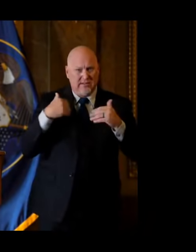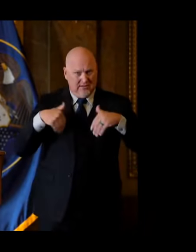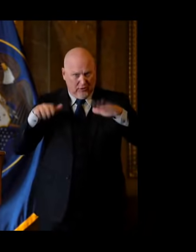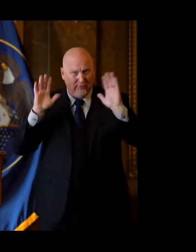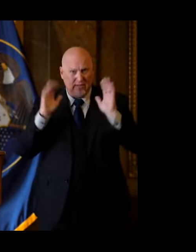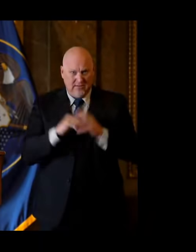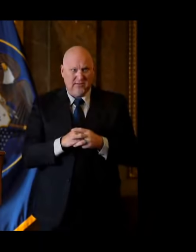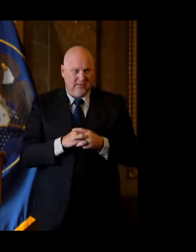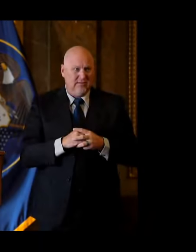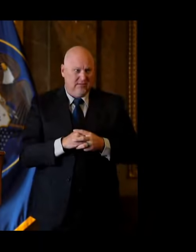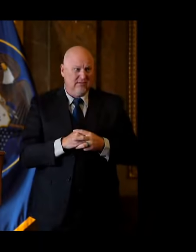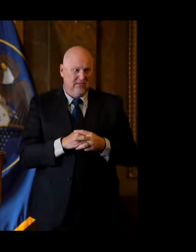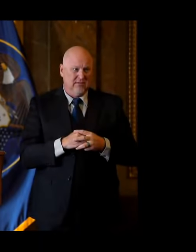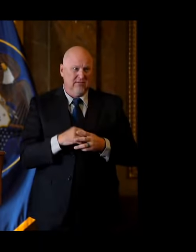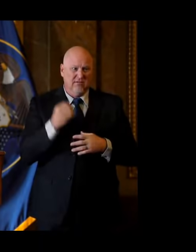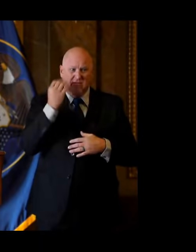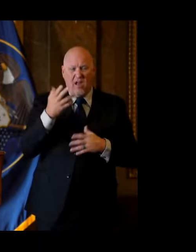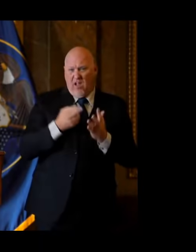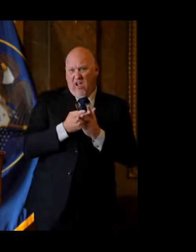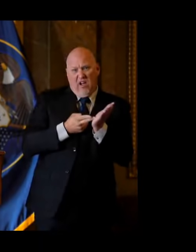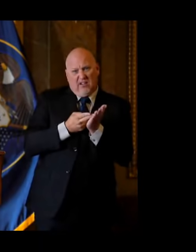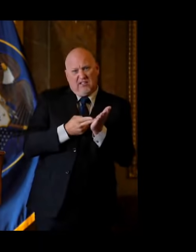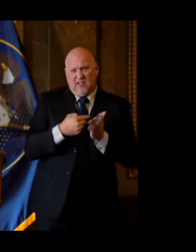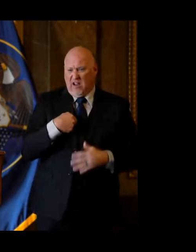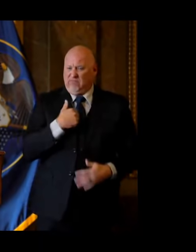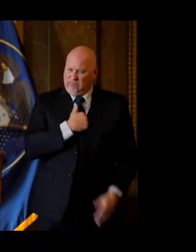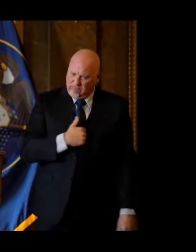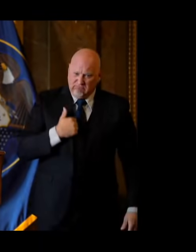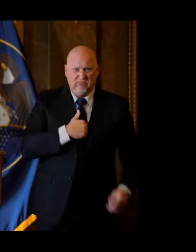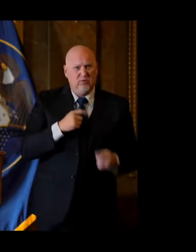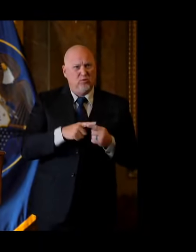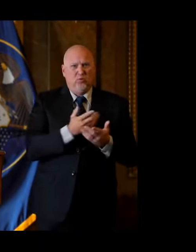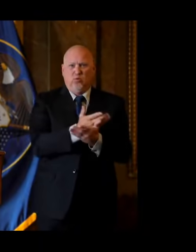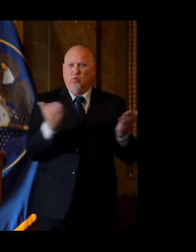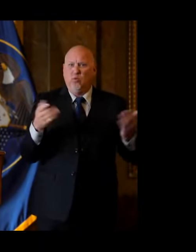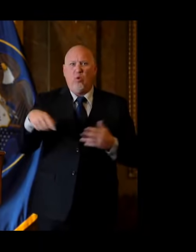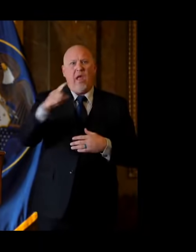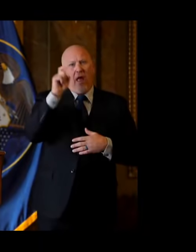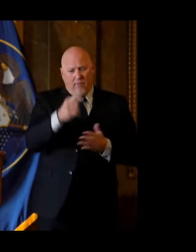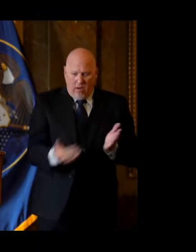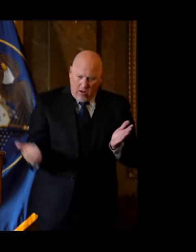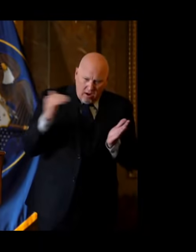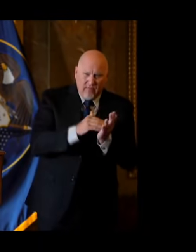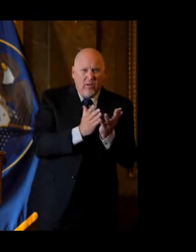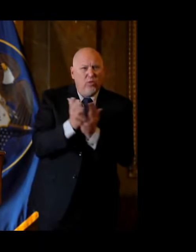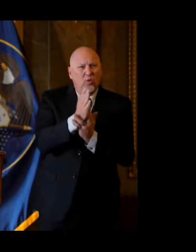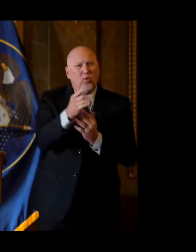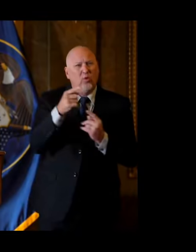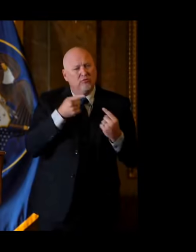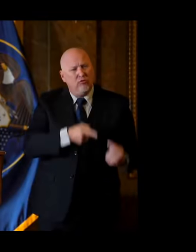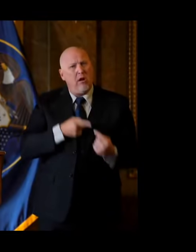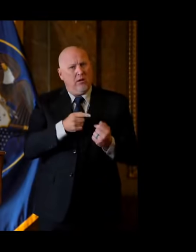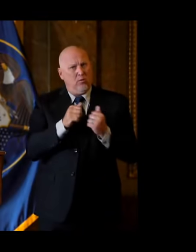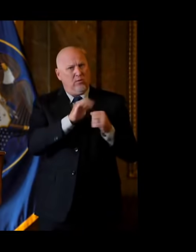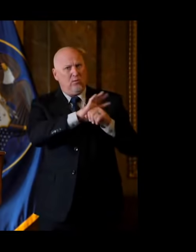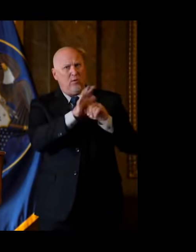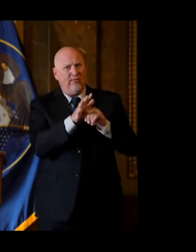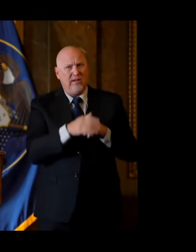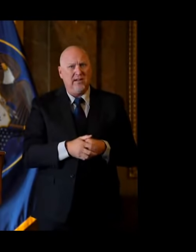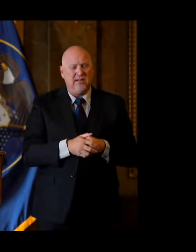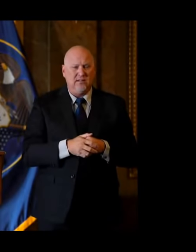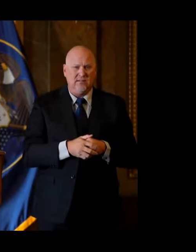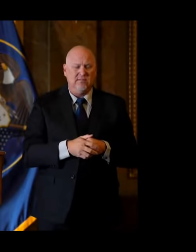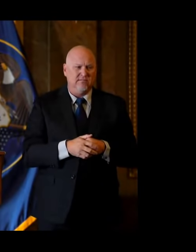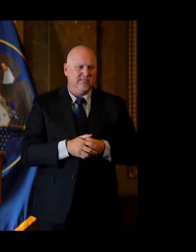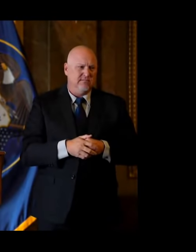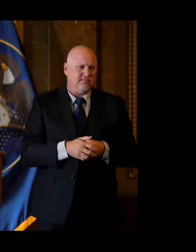are going through this again. My heart breaks for you, for the difficulties that you are